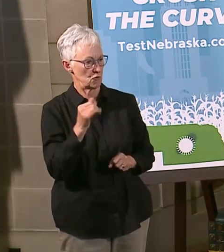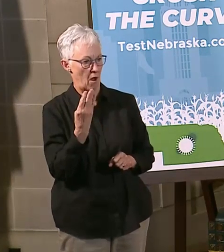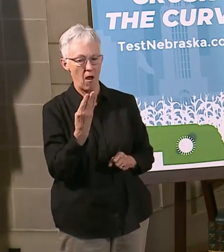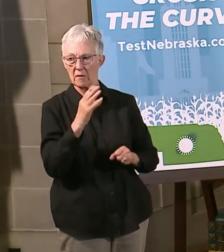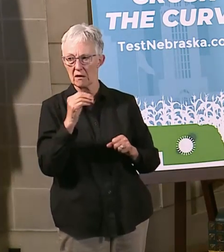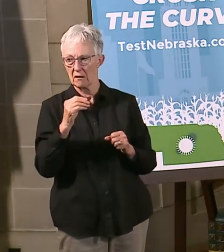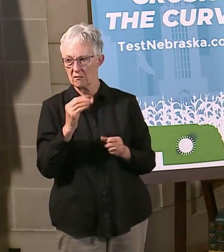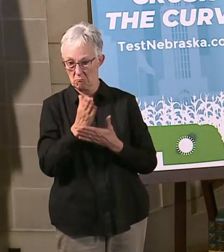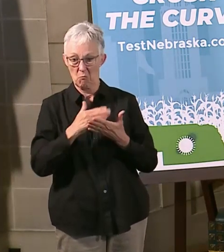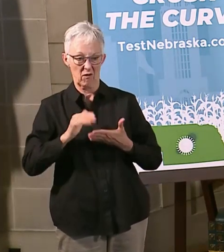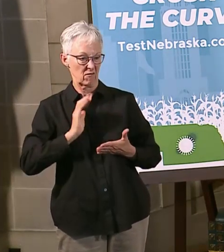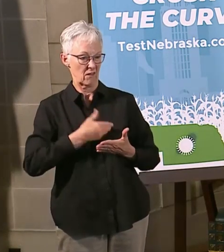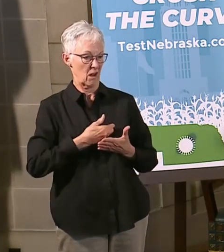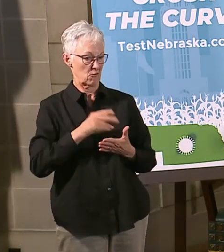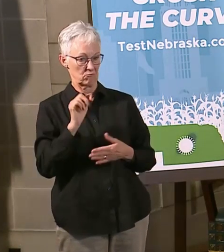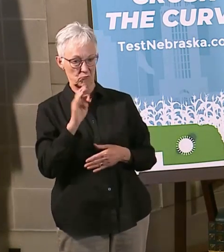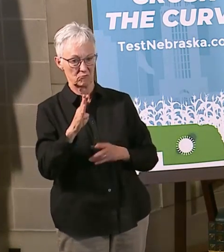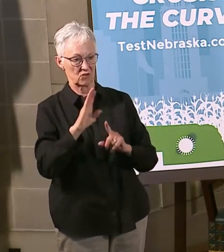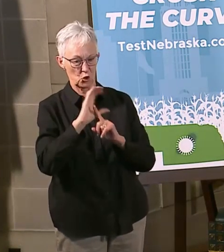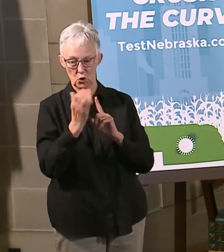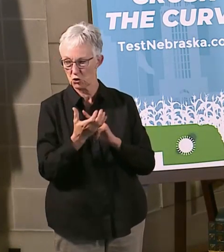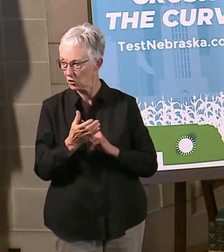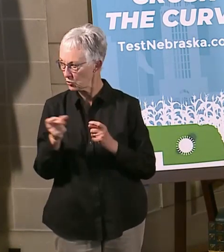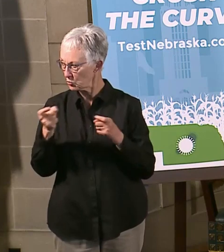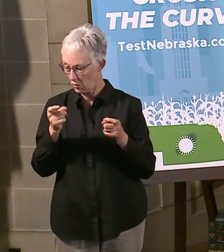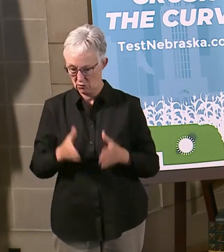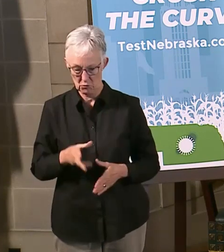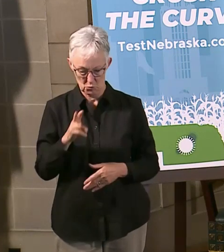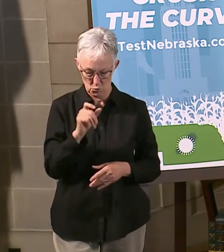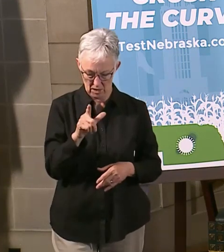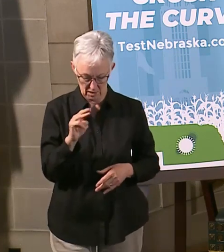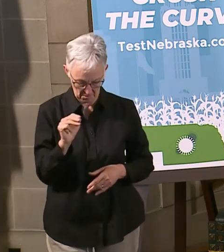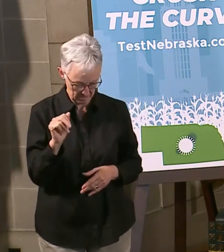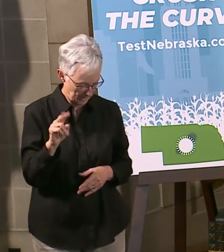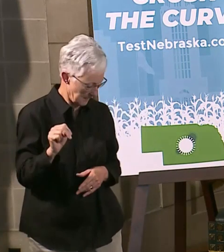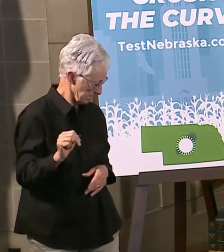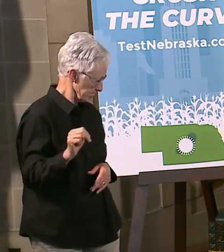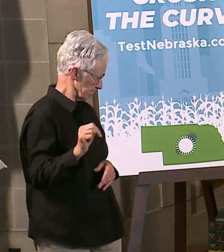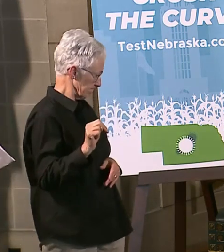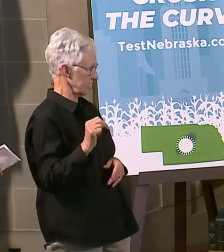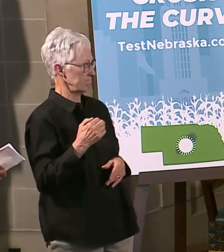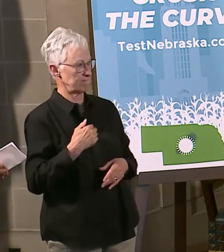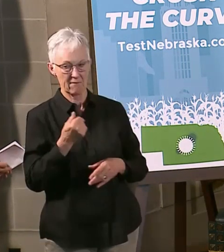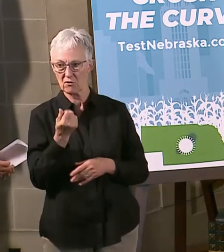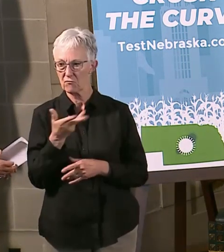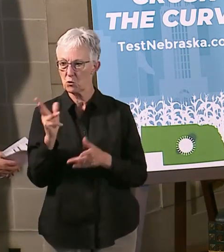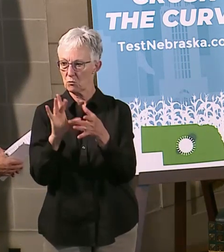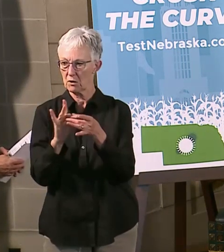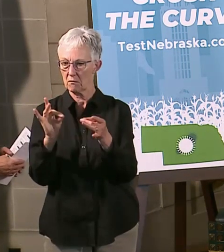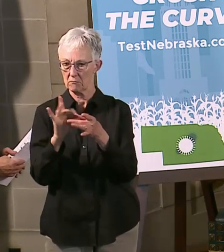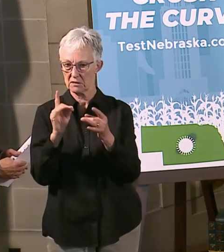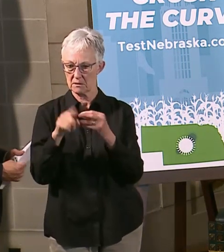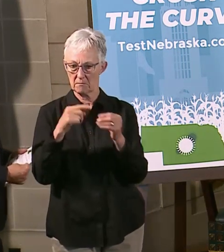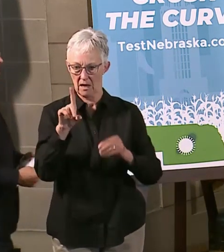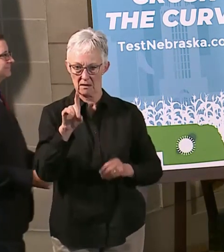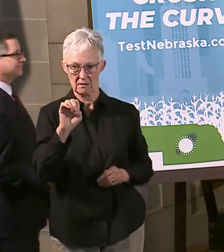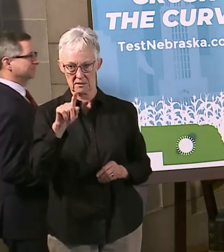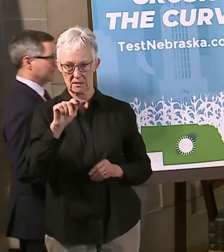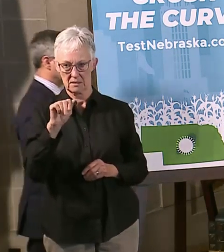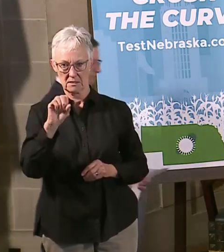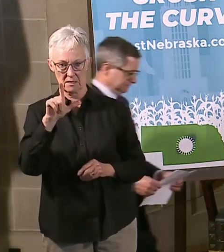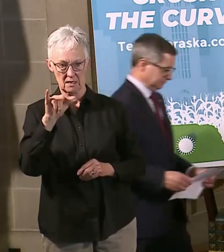here in Nebraska. And so now I'm going to call up Director Wellman to say a few words about detasseling and your other ag